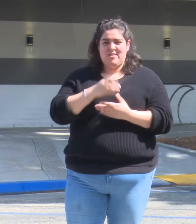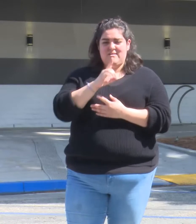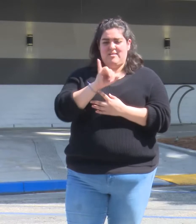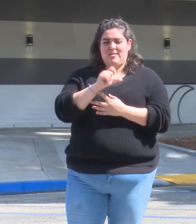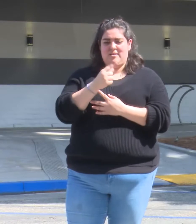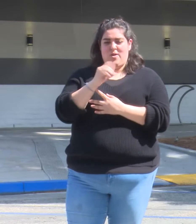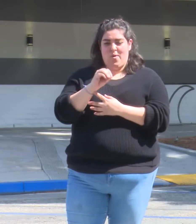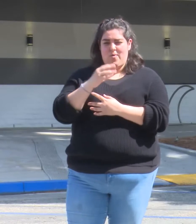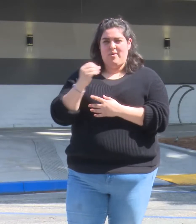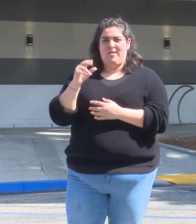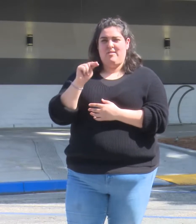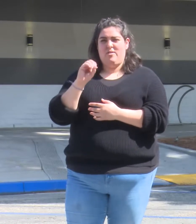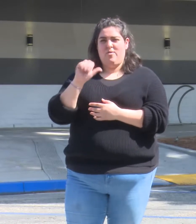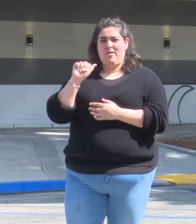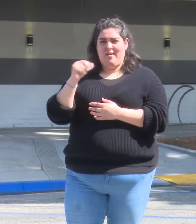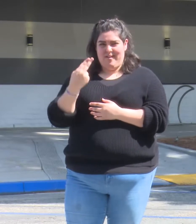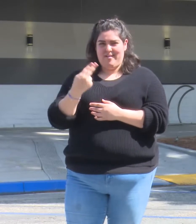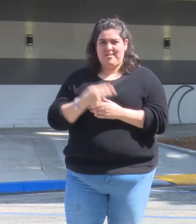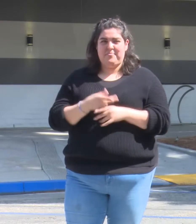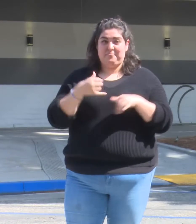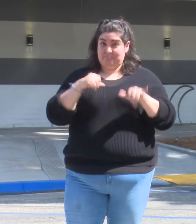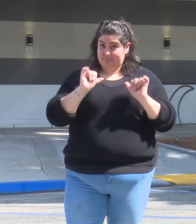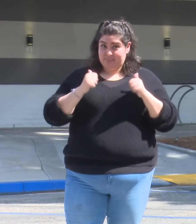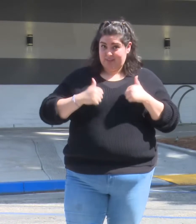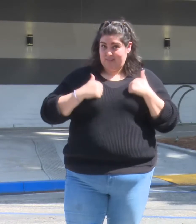and Noah. They still live